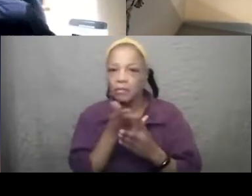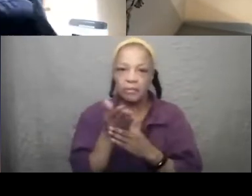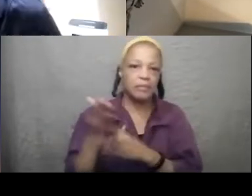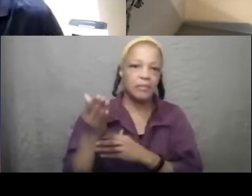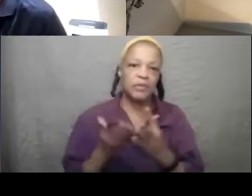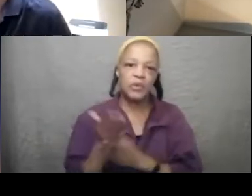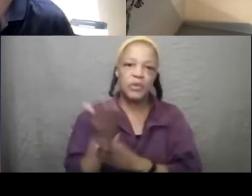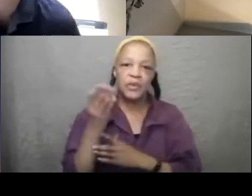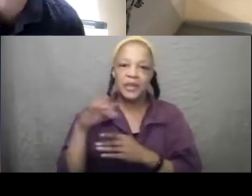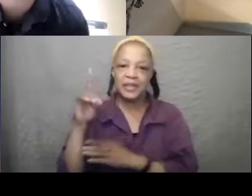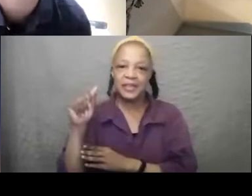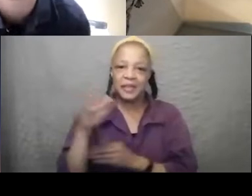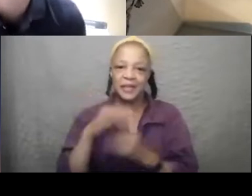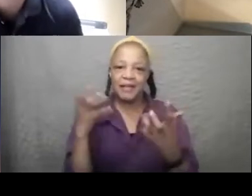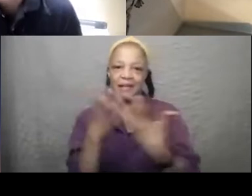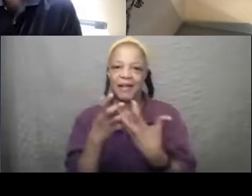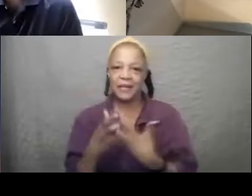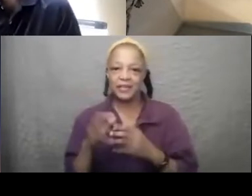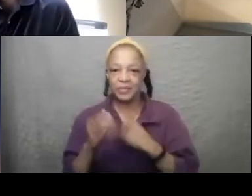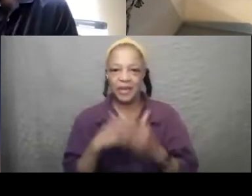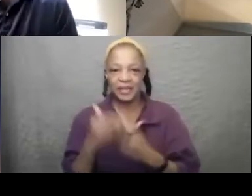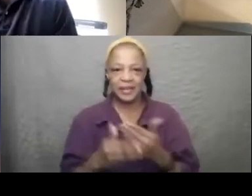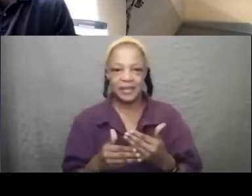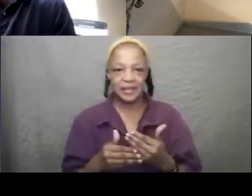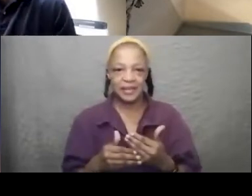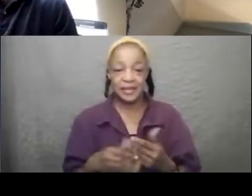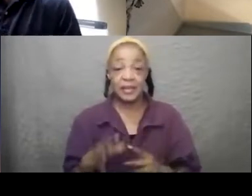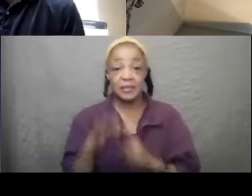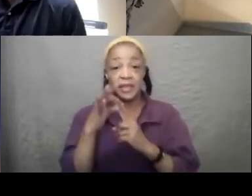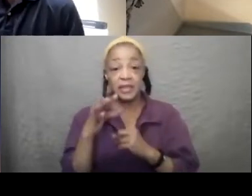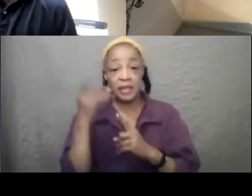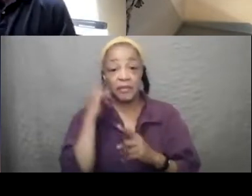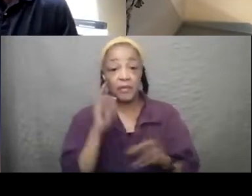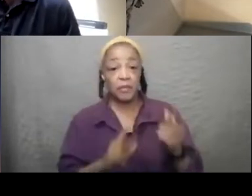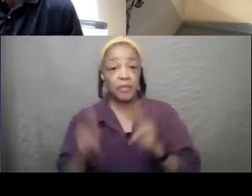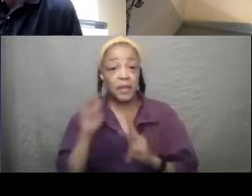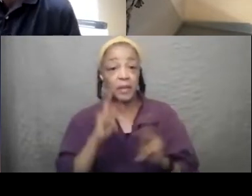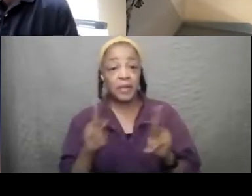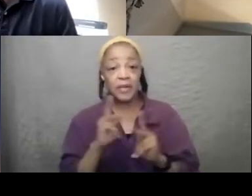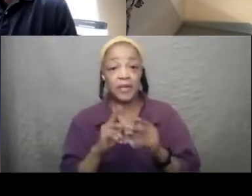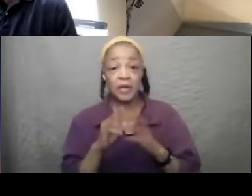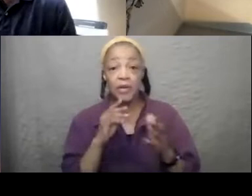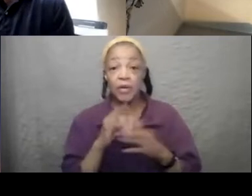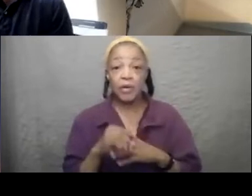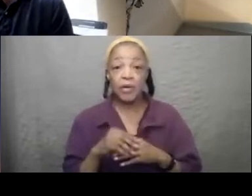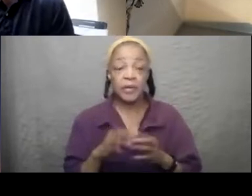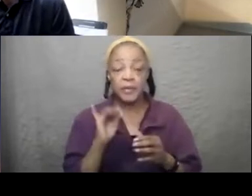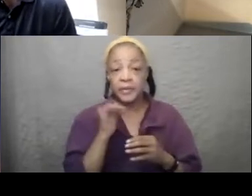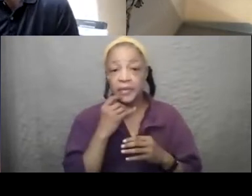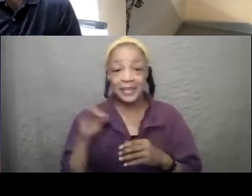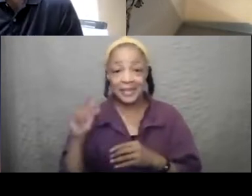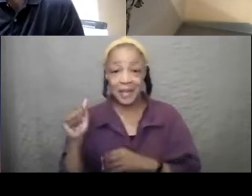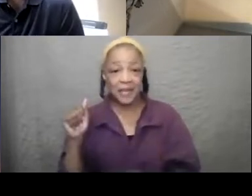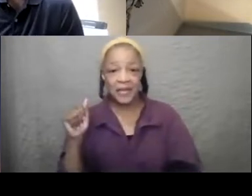this disability accommodations process, especially for those who are adventitiously disabled and they don't have